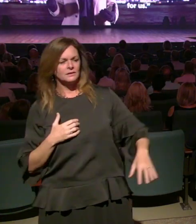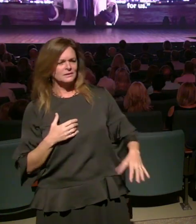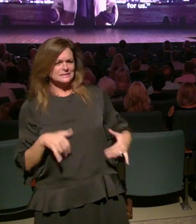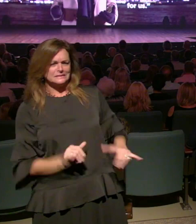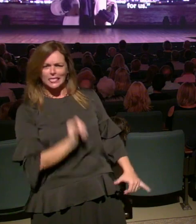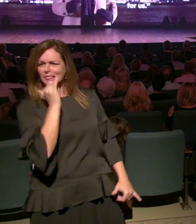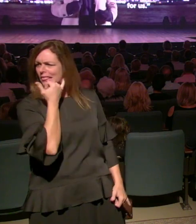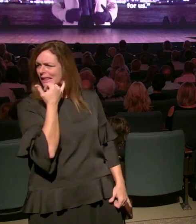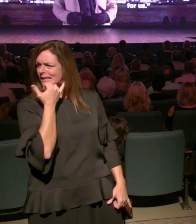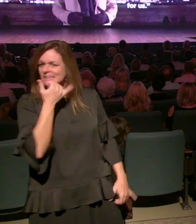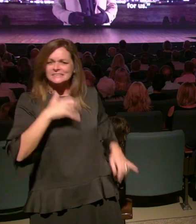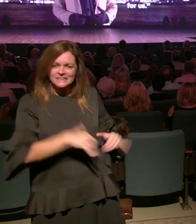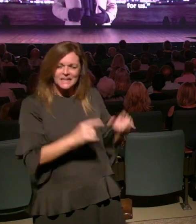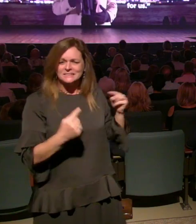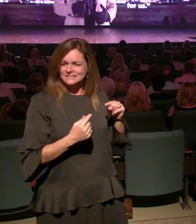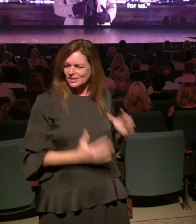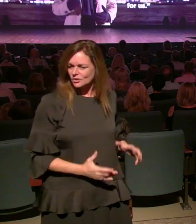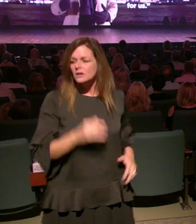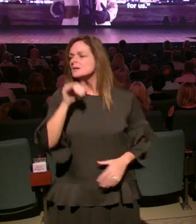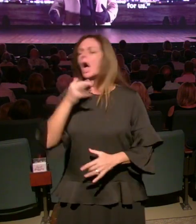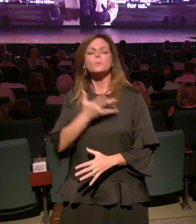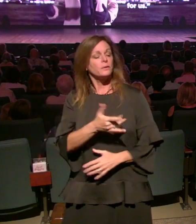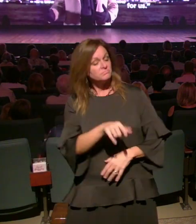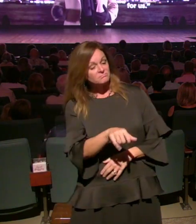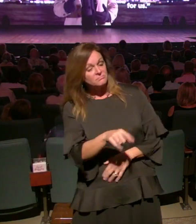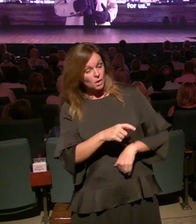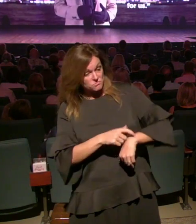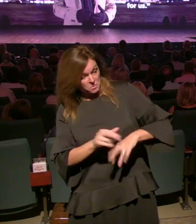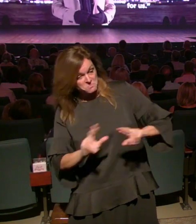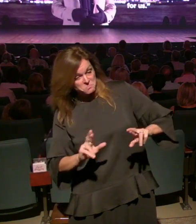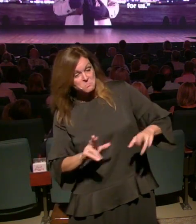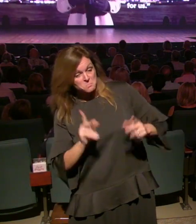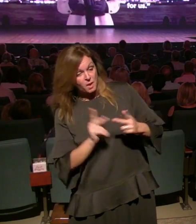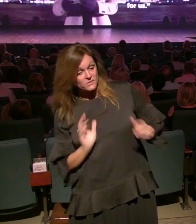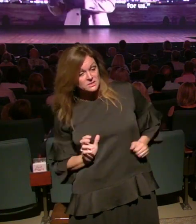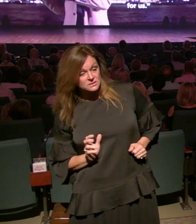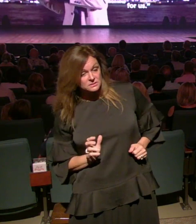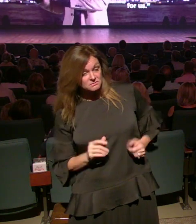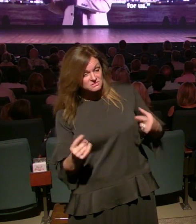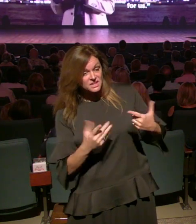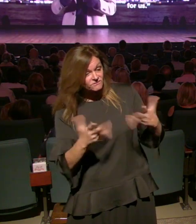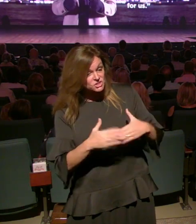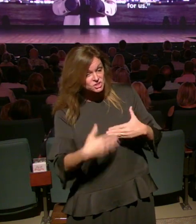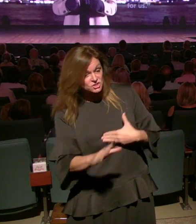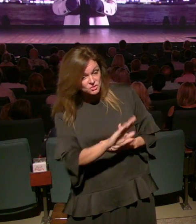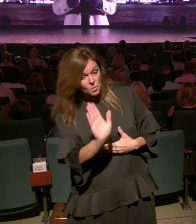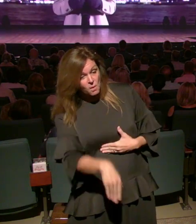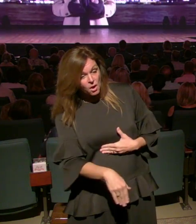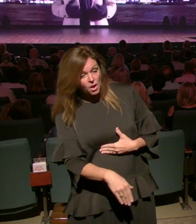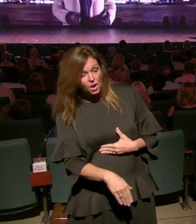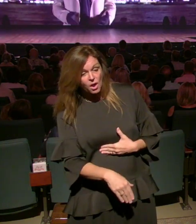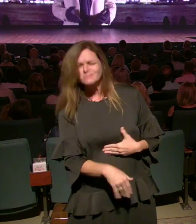were sinners, that's when Christ came. That's when he died on the cross for our sins. That's when he stepped out of heaven into